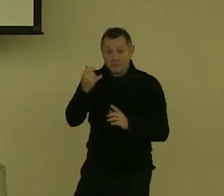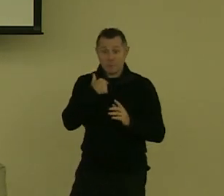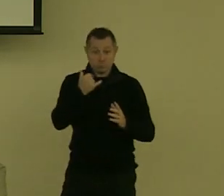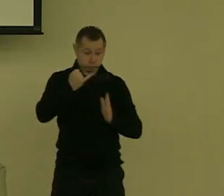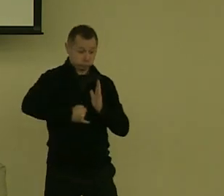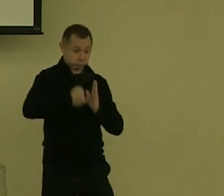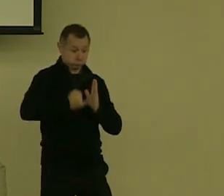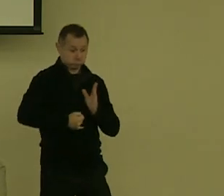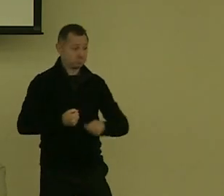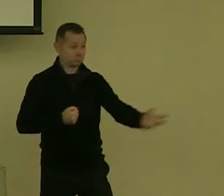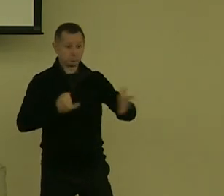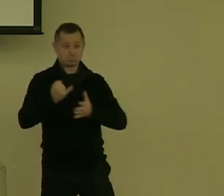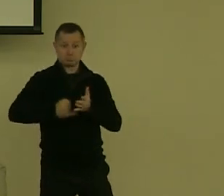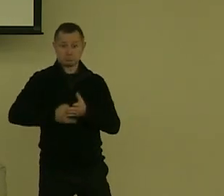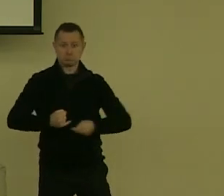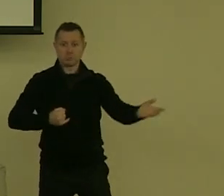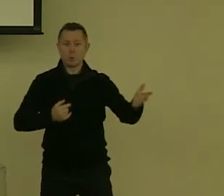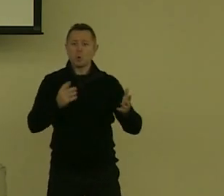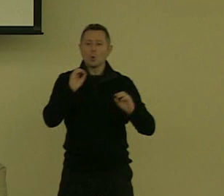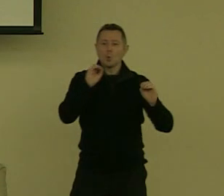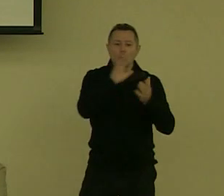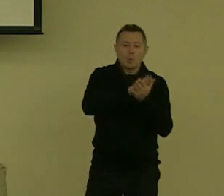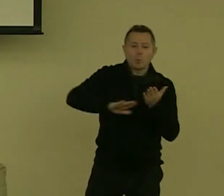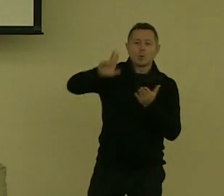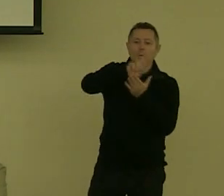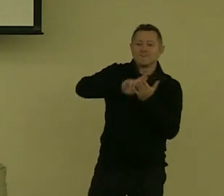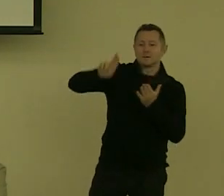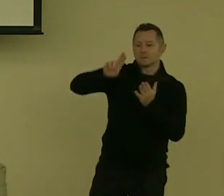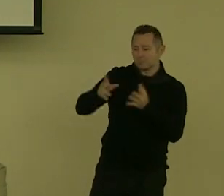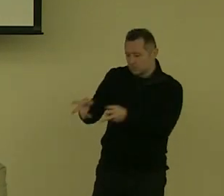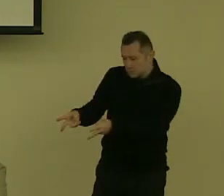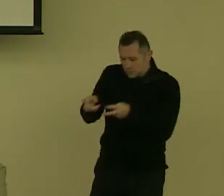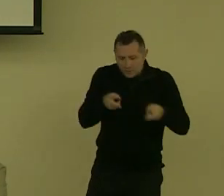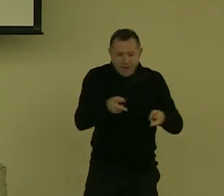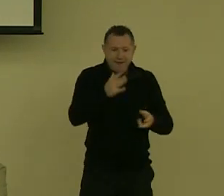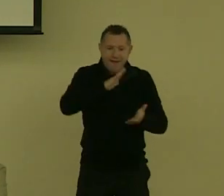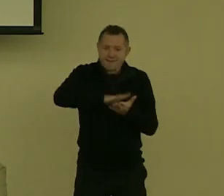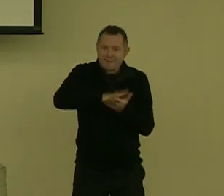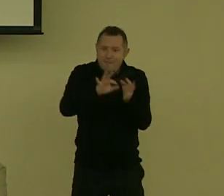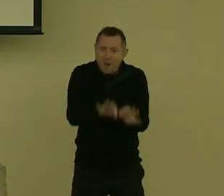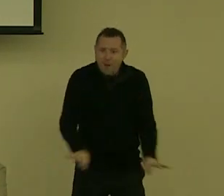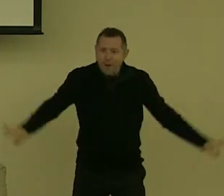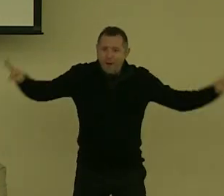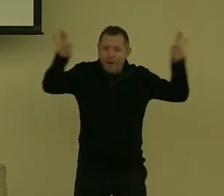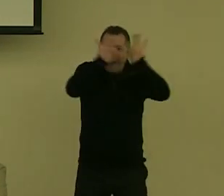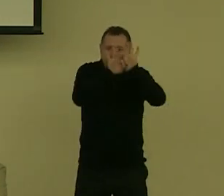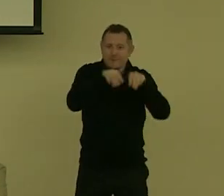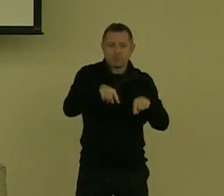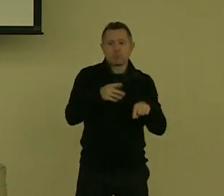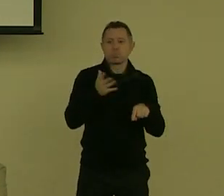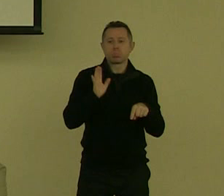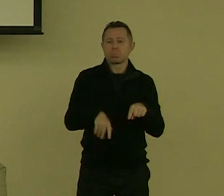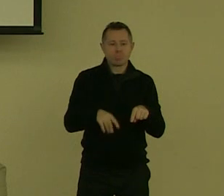academic discipline. Well, as an academic discipline or its own field or its own like specialty. Like its own field of arts coverage